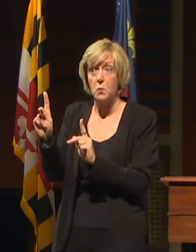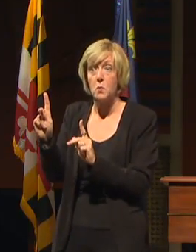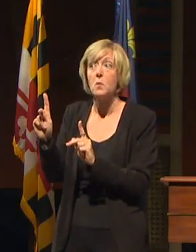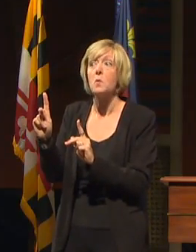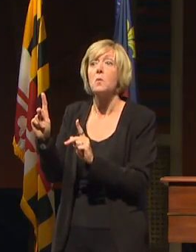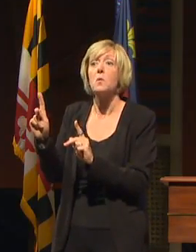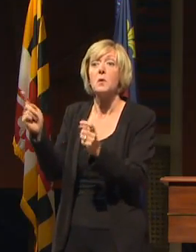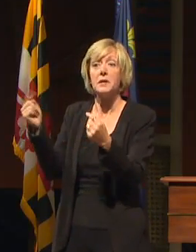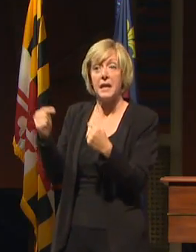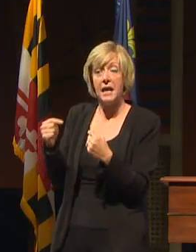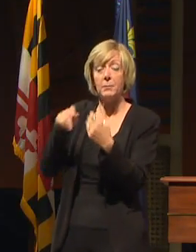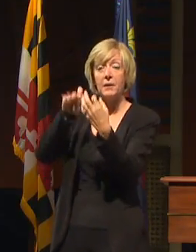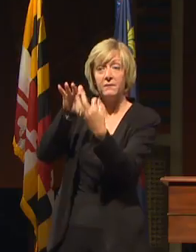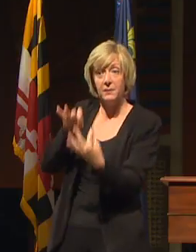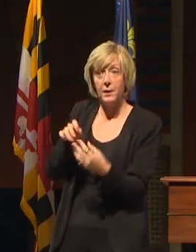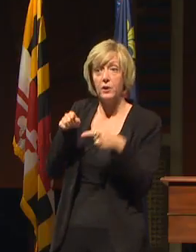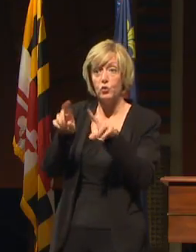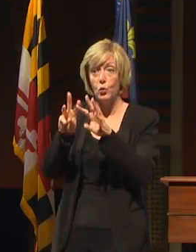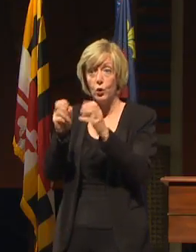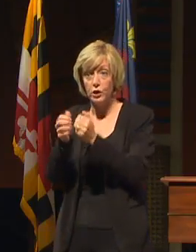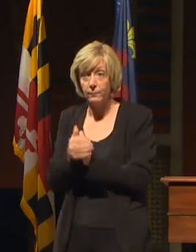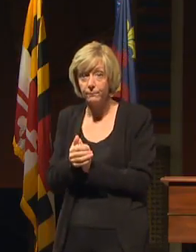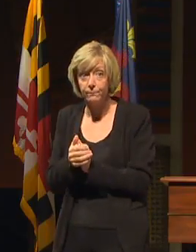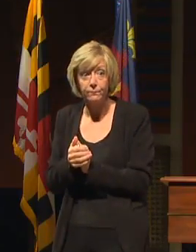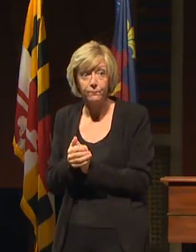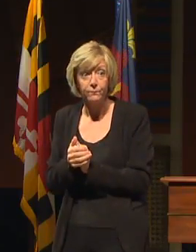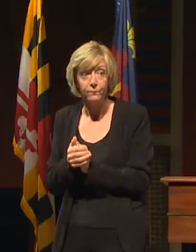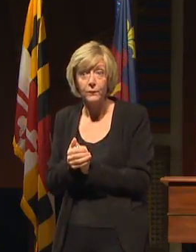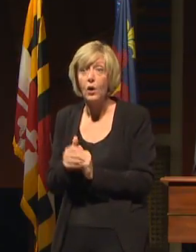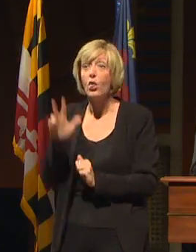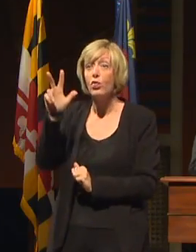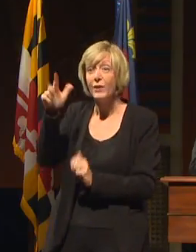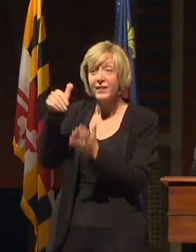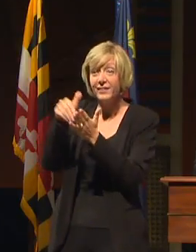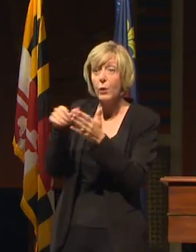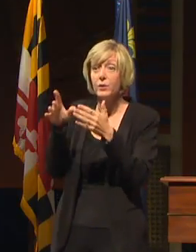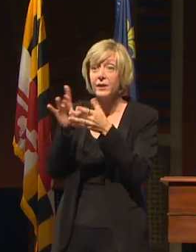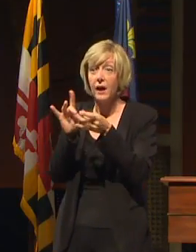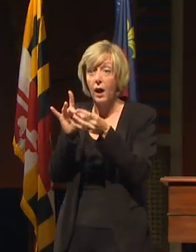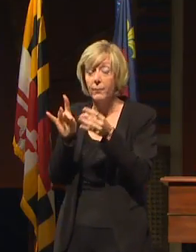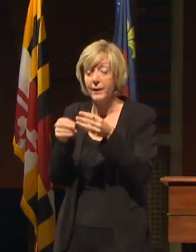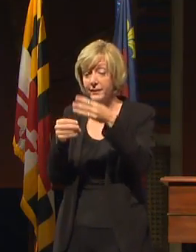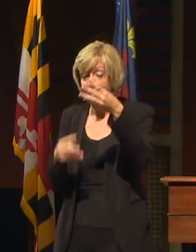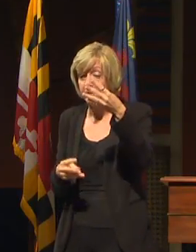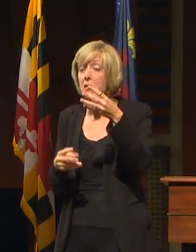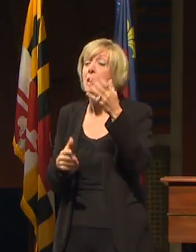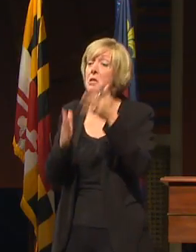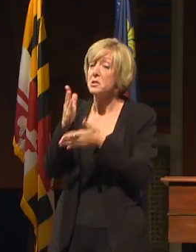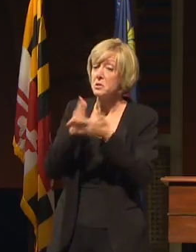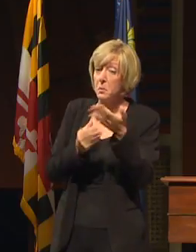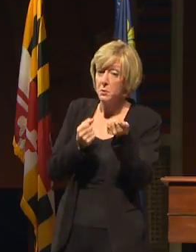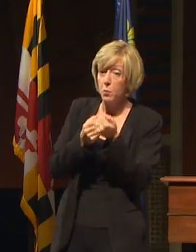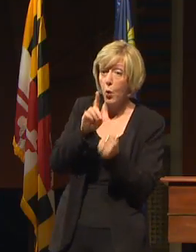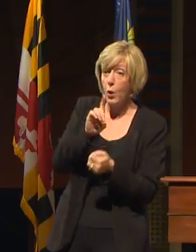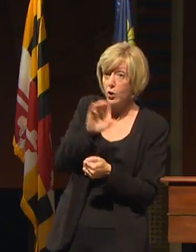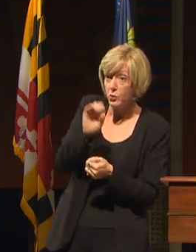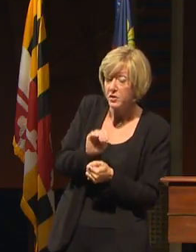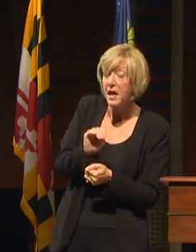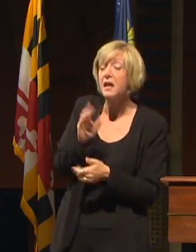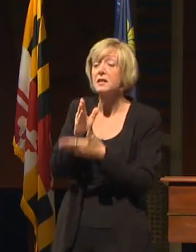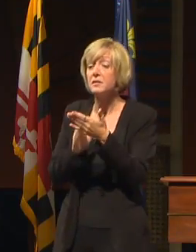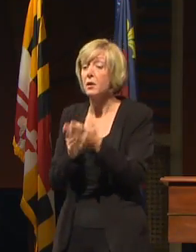came and worked with us in the workshop. We got 3,000 comments that range from overall support of the project, or one likes one alternative